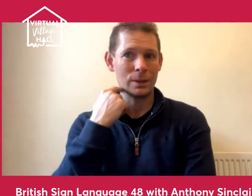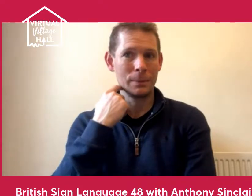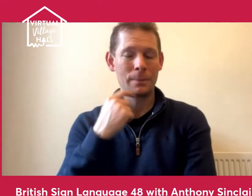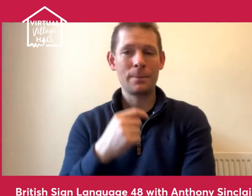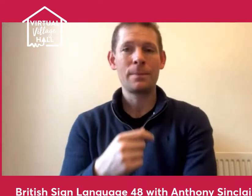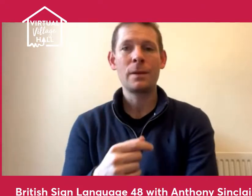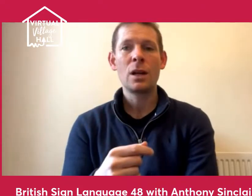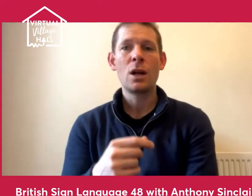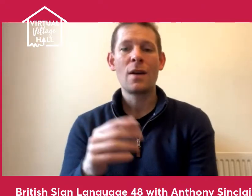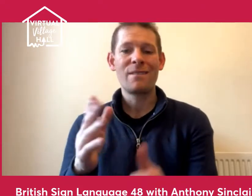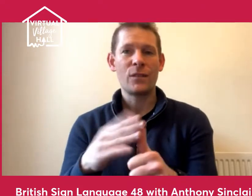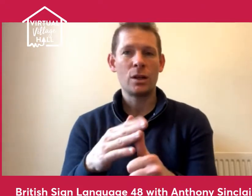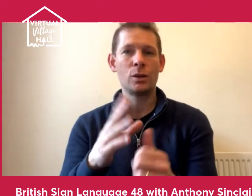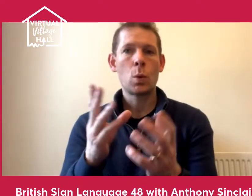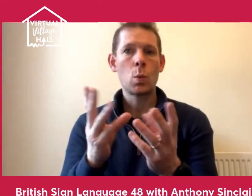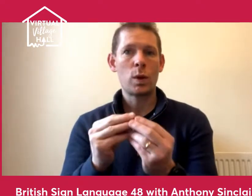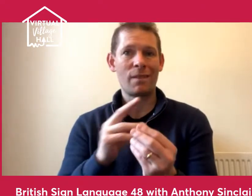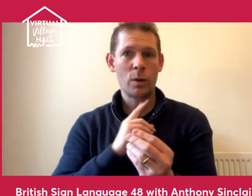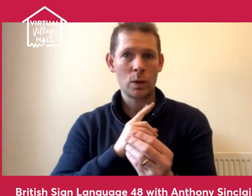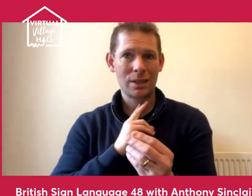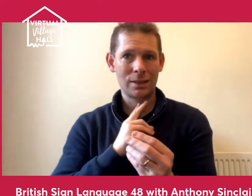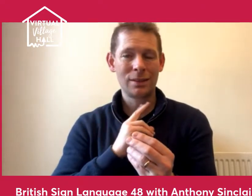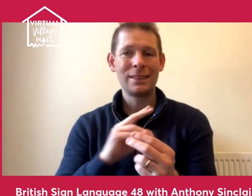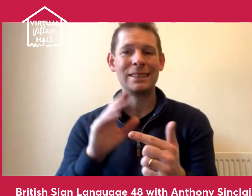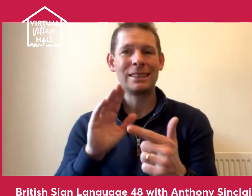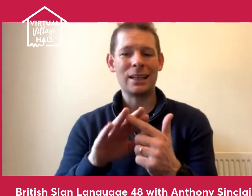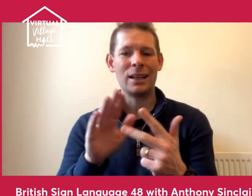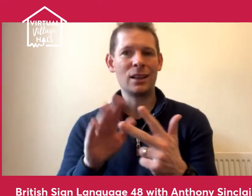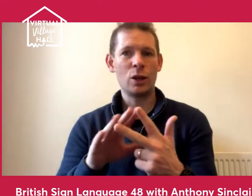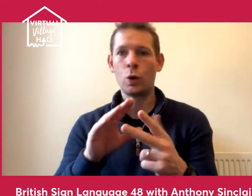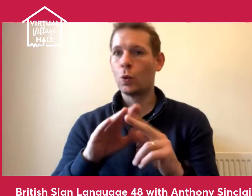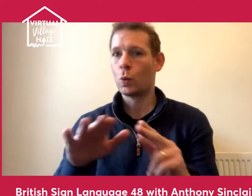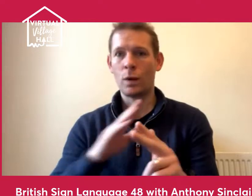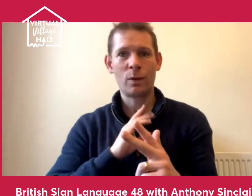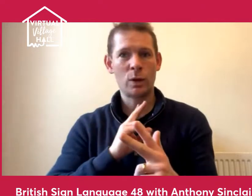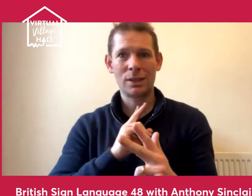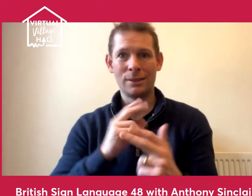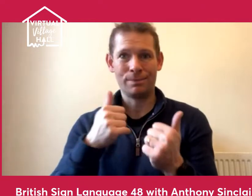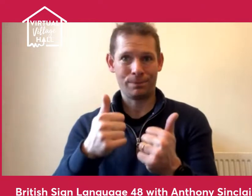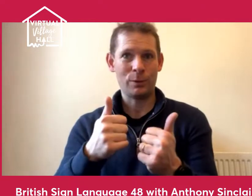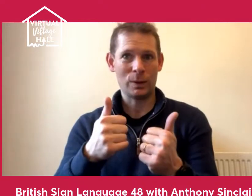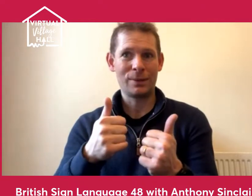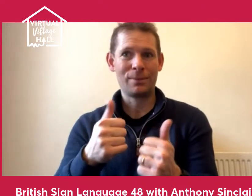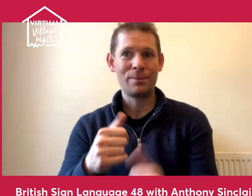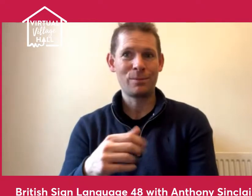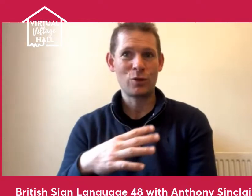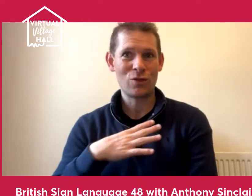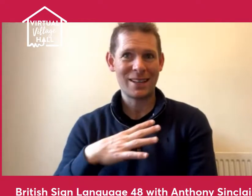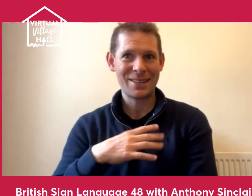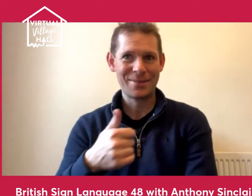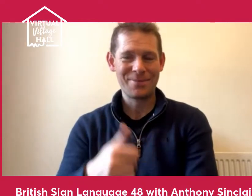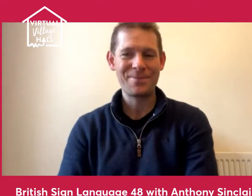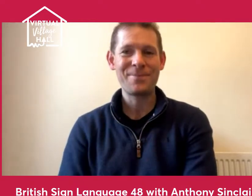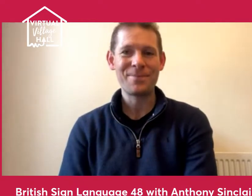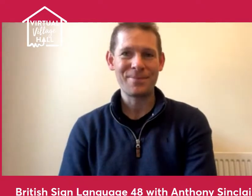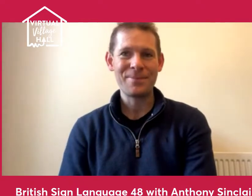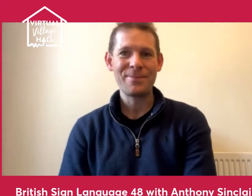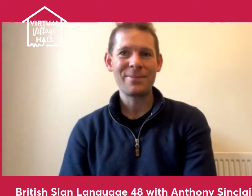it, first of all, we will do it with a voiceover, and the second and third time with no voiceover to see if you can